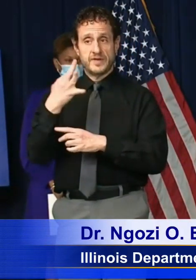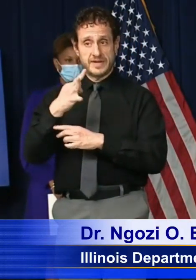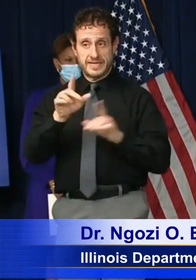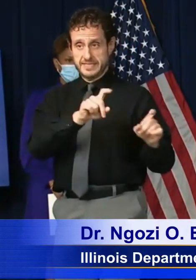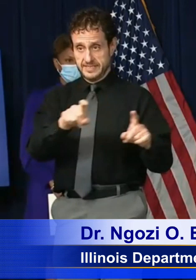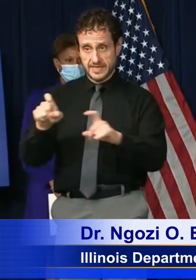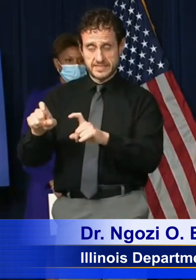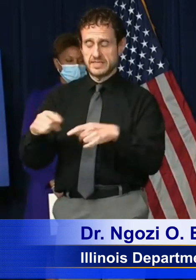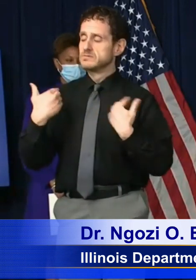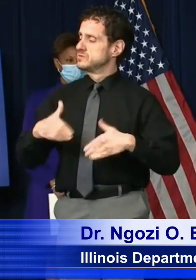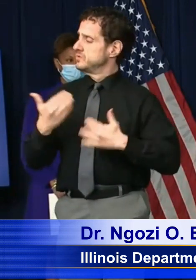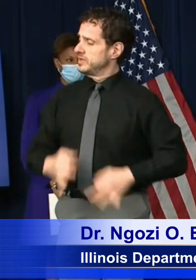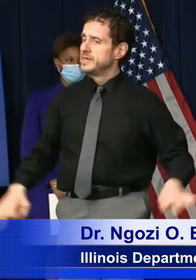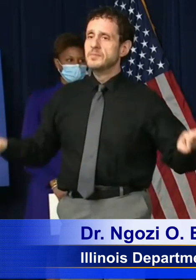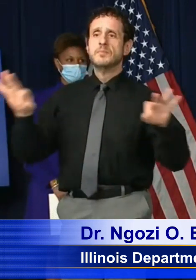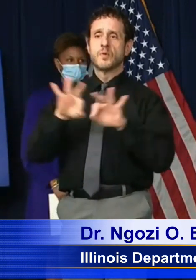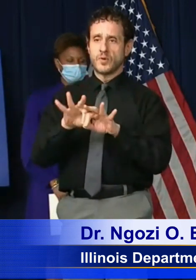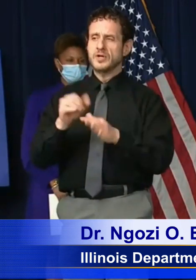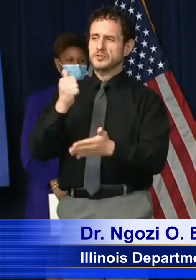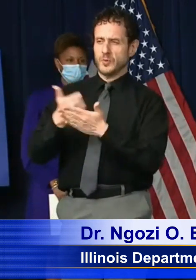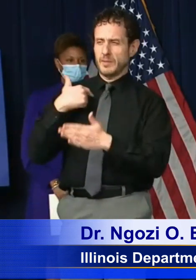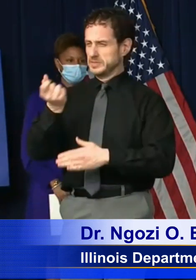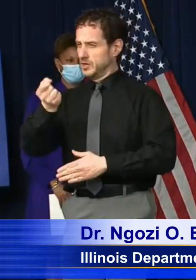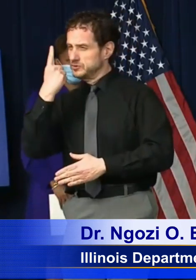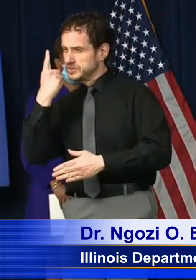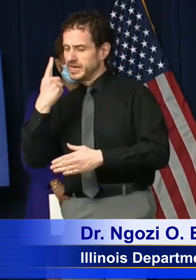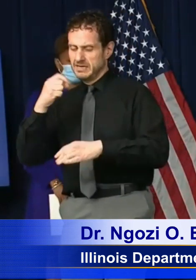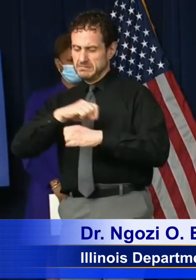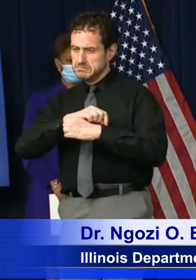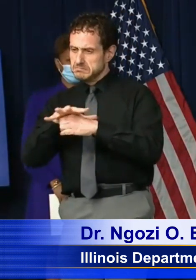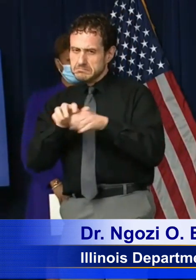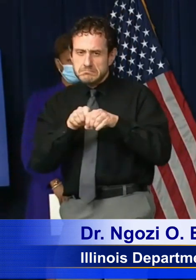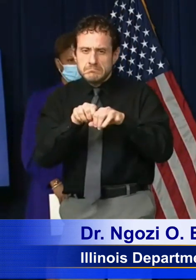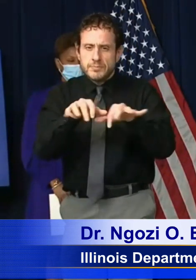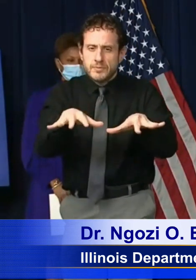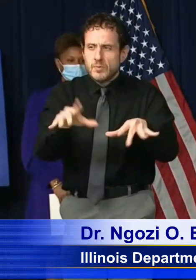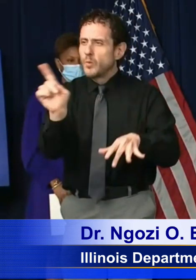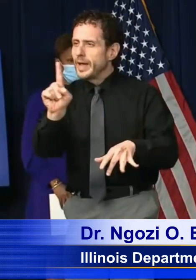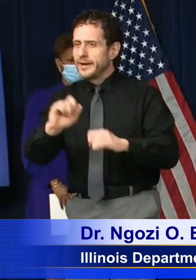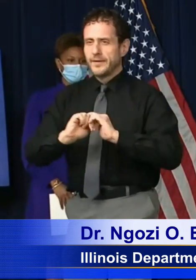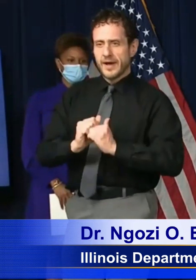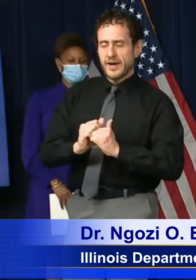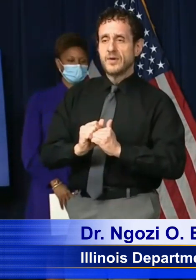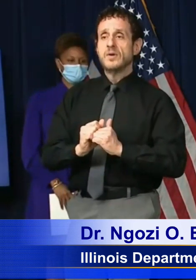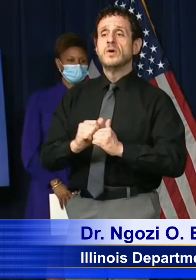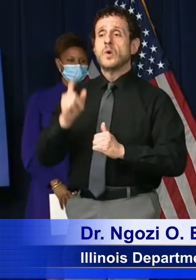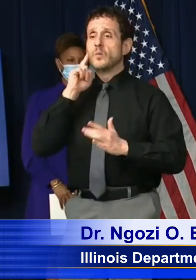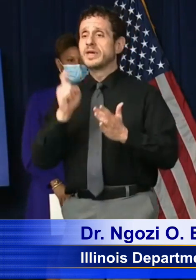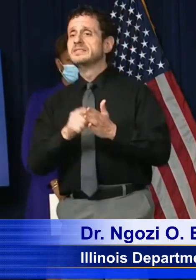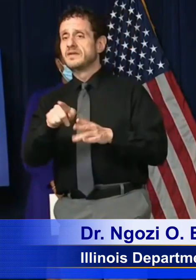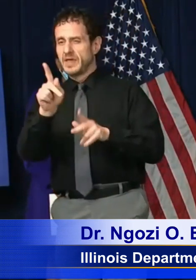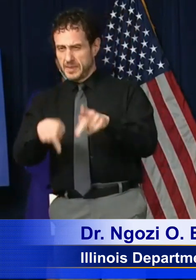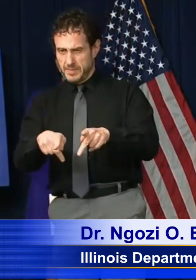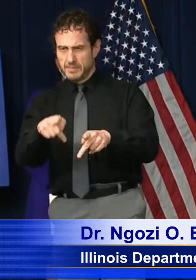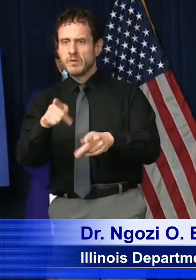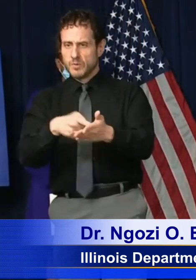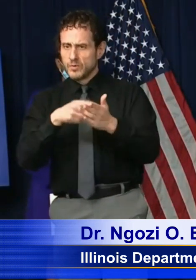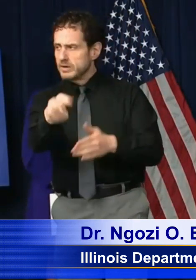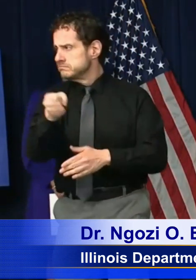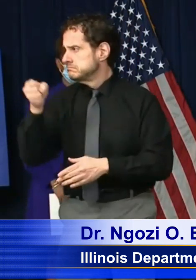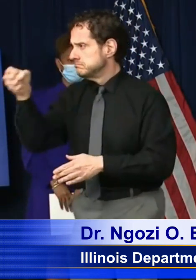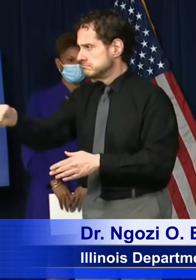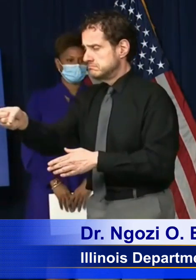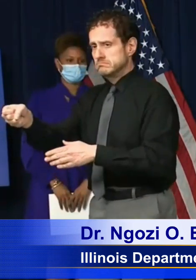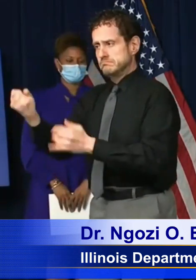testing is critical. It is not only important to identify individuals who need to be isolated or treated in a hospital, but